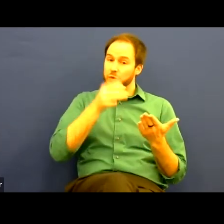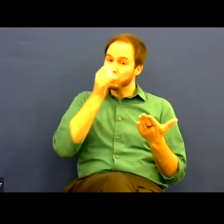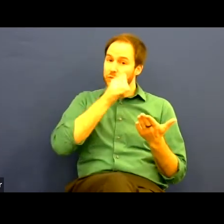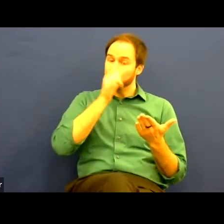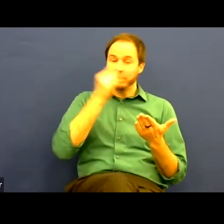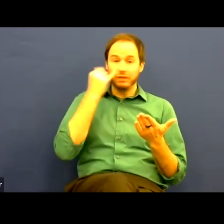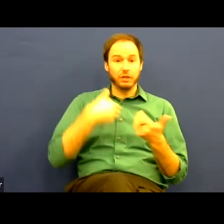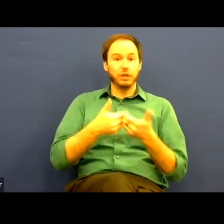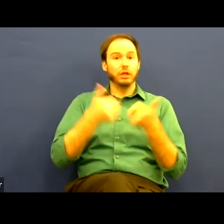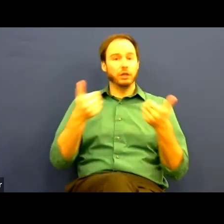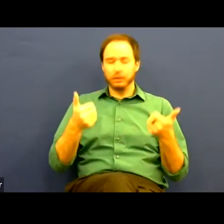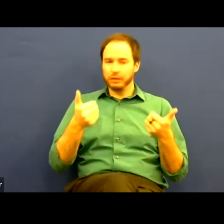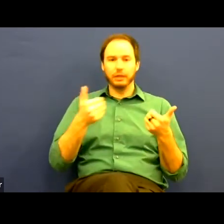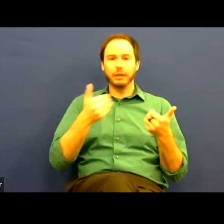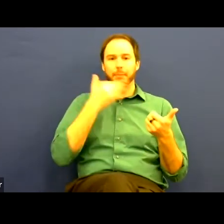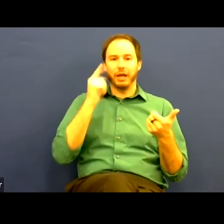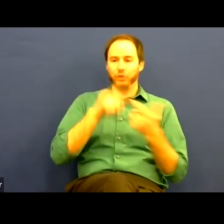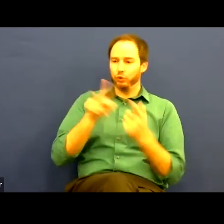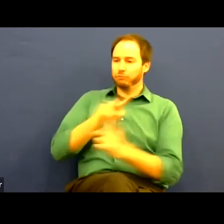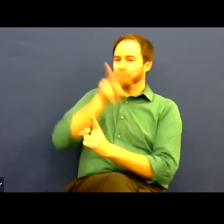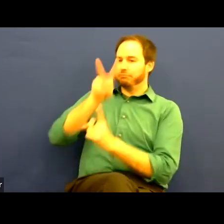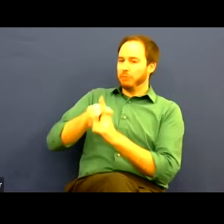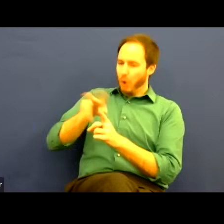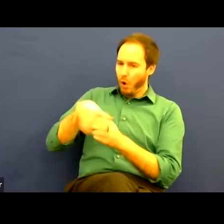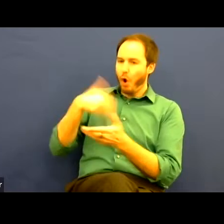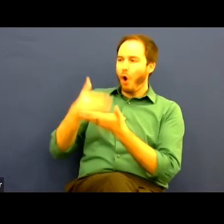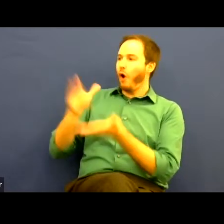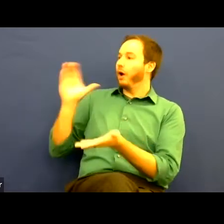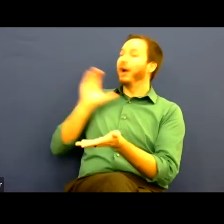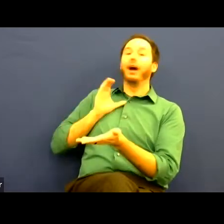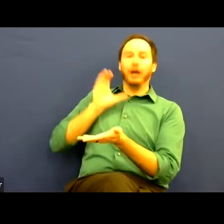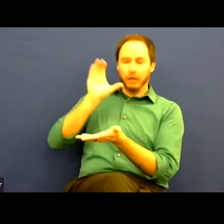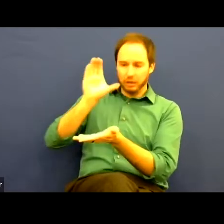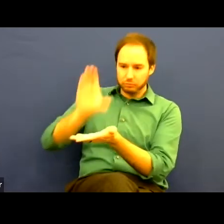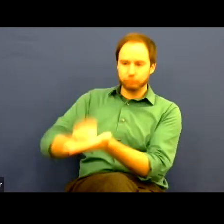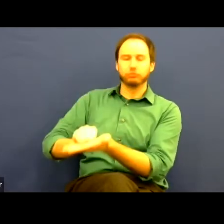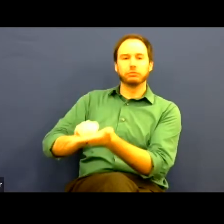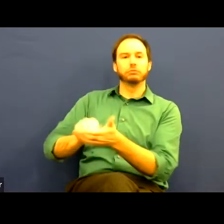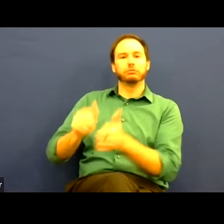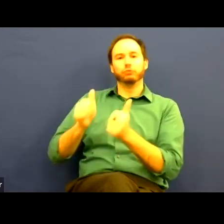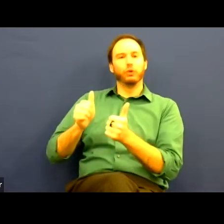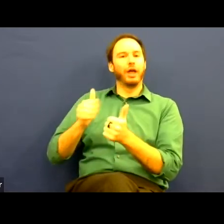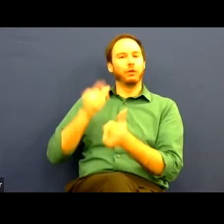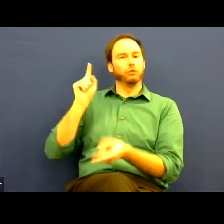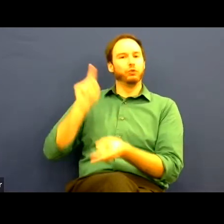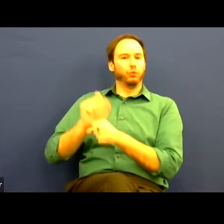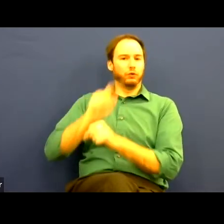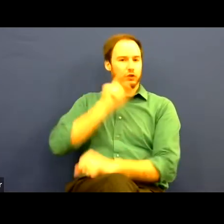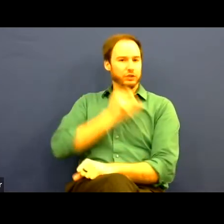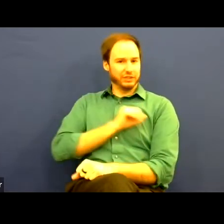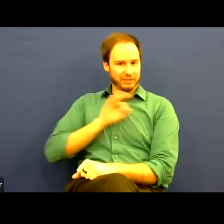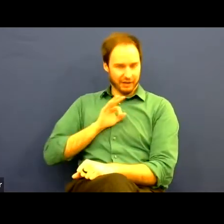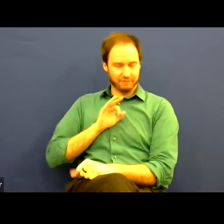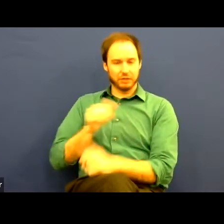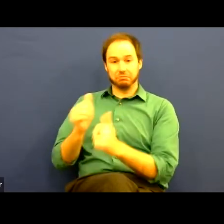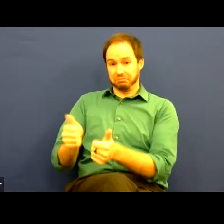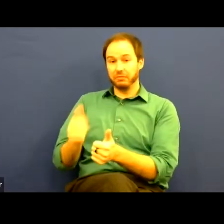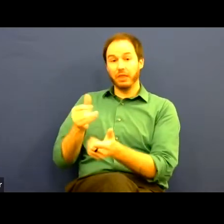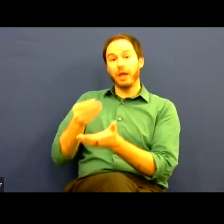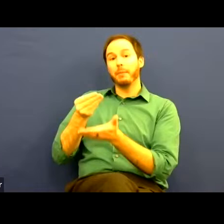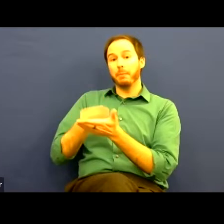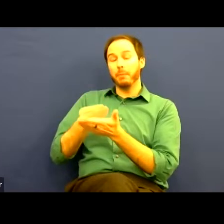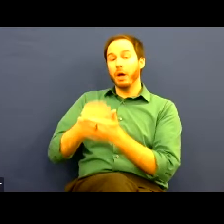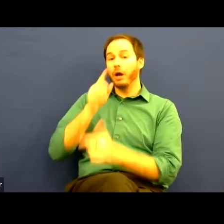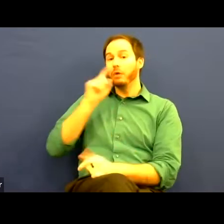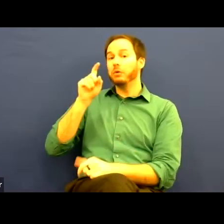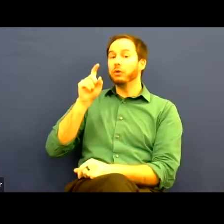to be able to do it on just a single project is beneficial for the staff. But then what we will do is the money that was